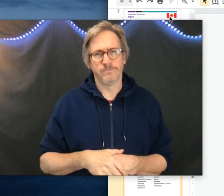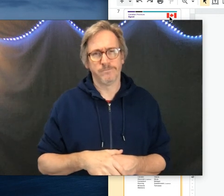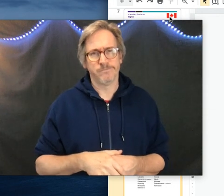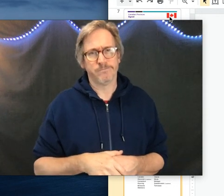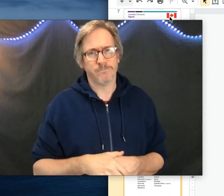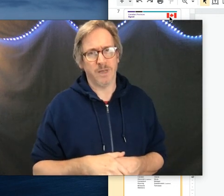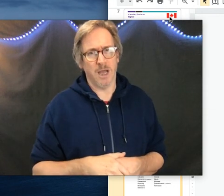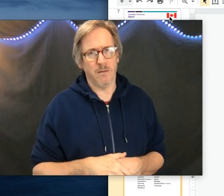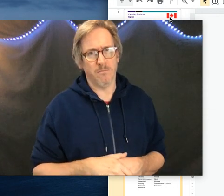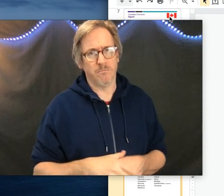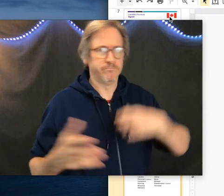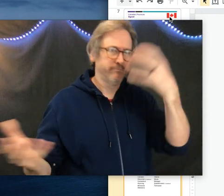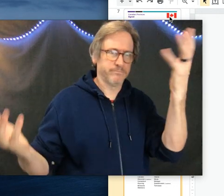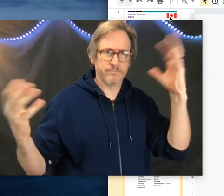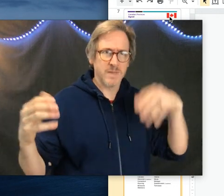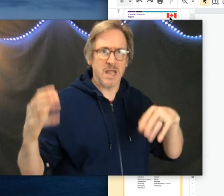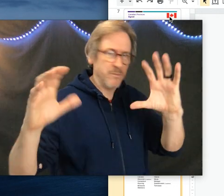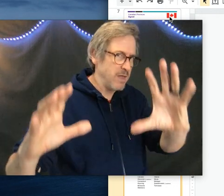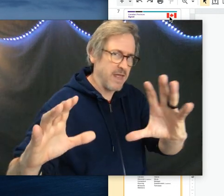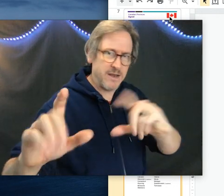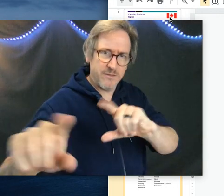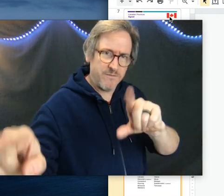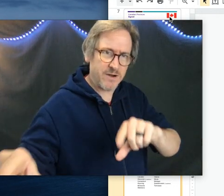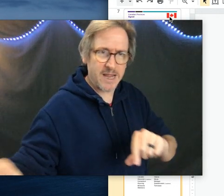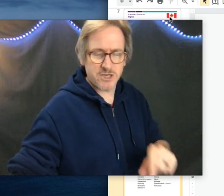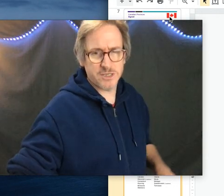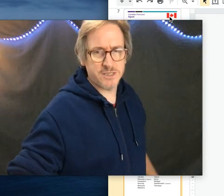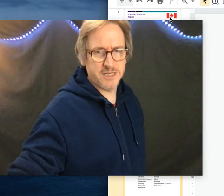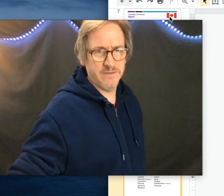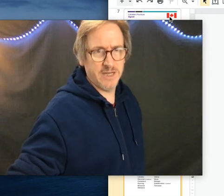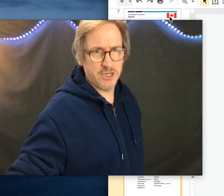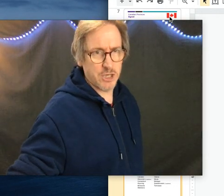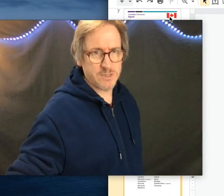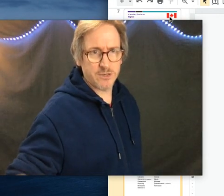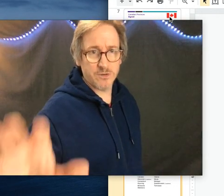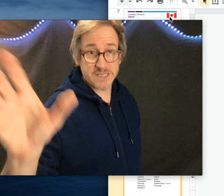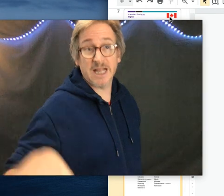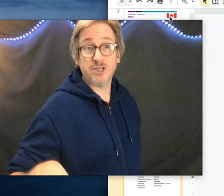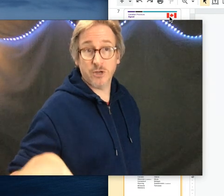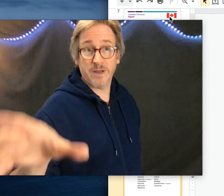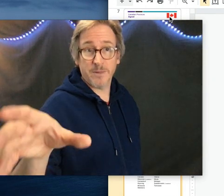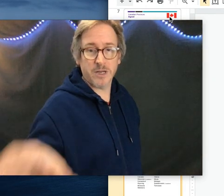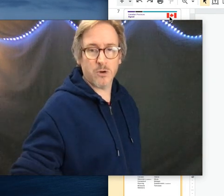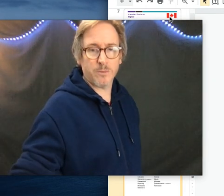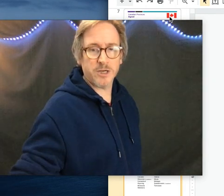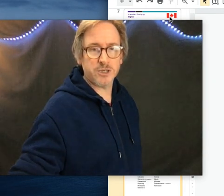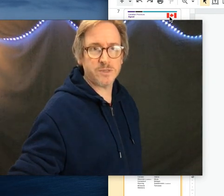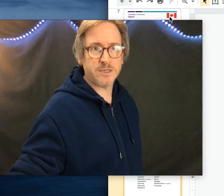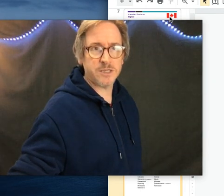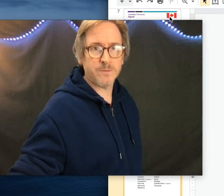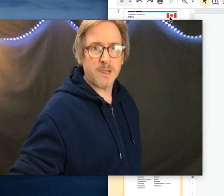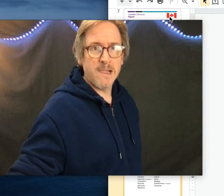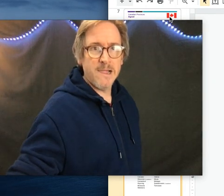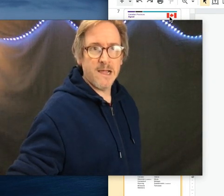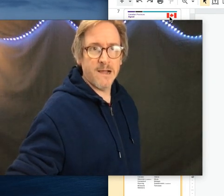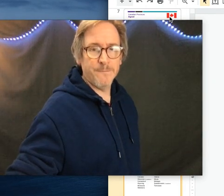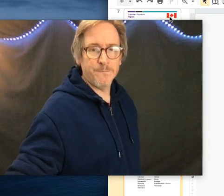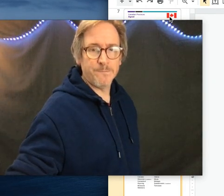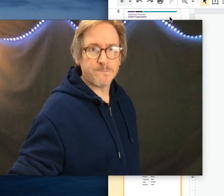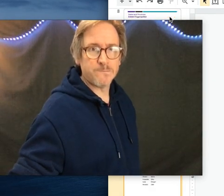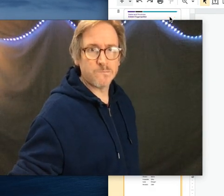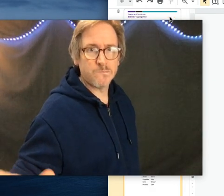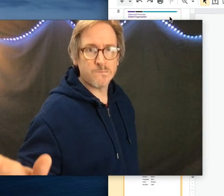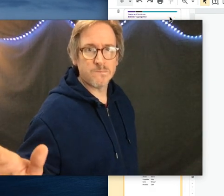So, um, and the variations, the DVD shows it, or the slideshow that I'm going to incorporate shows it. So,